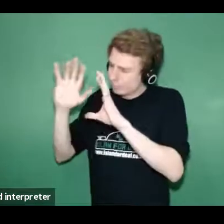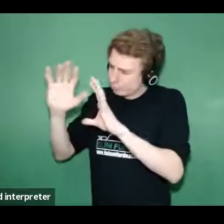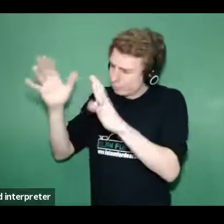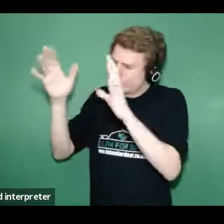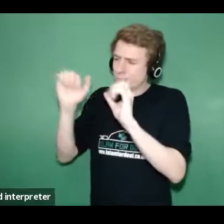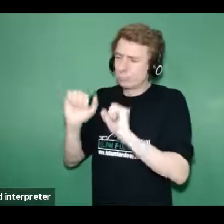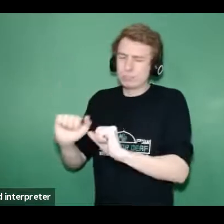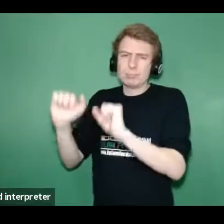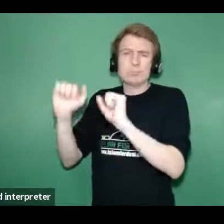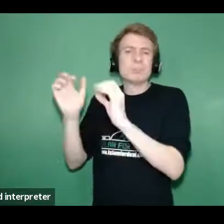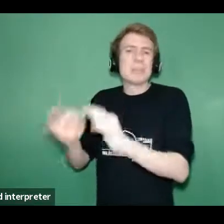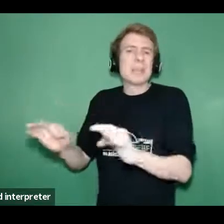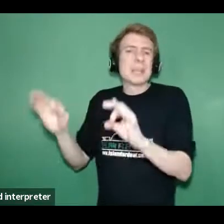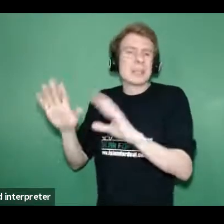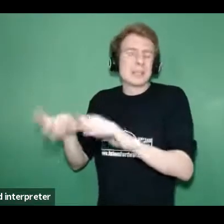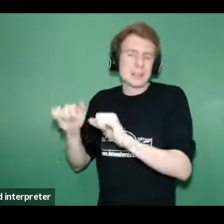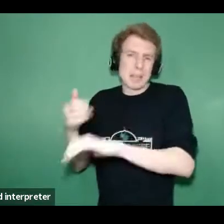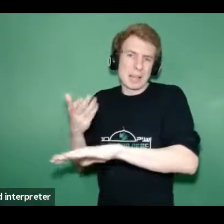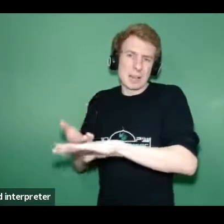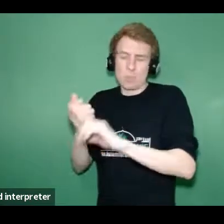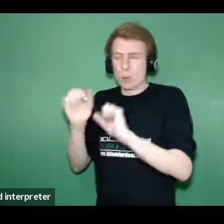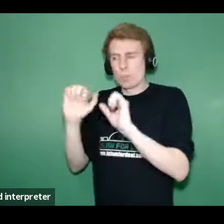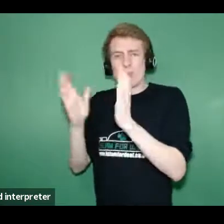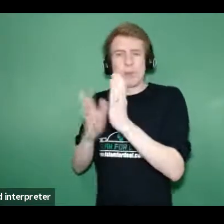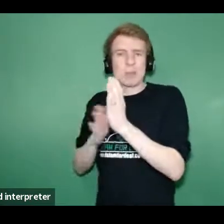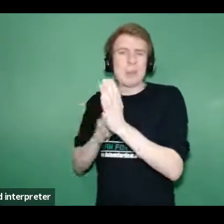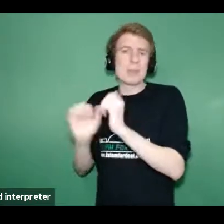his family and companions.